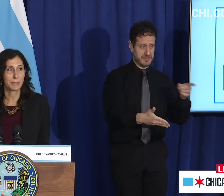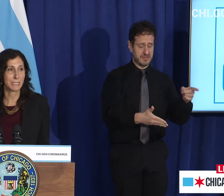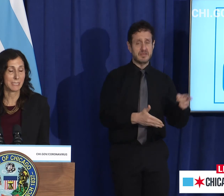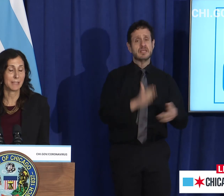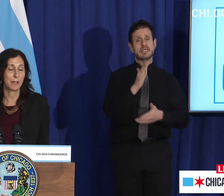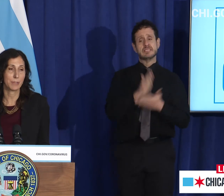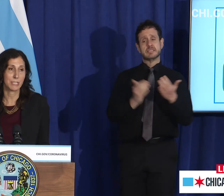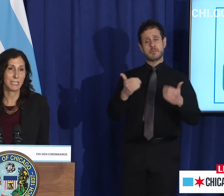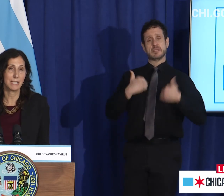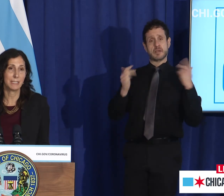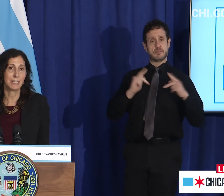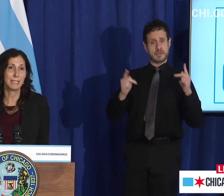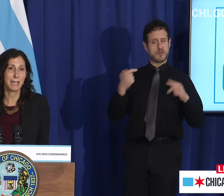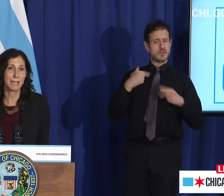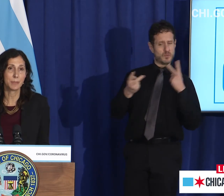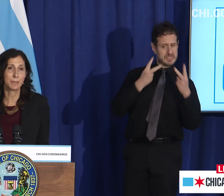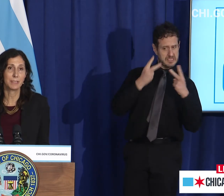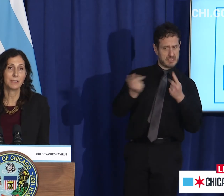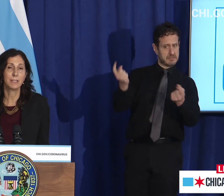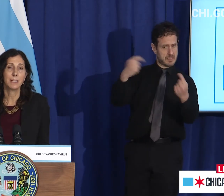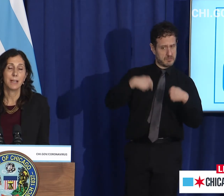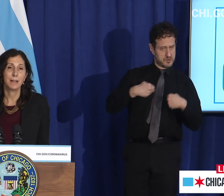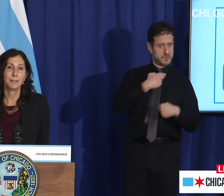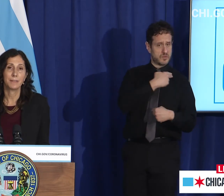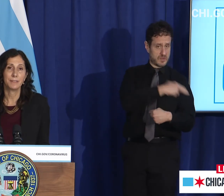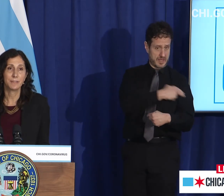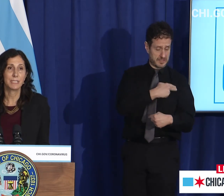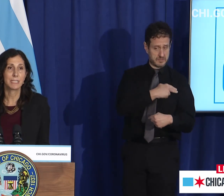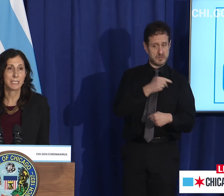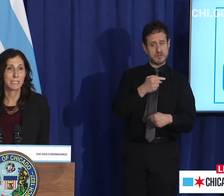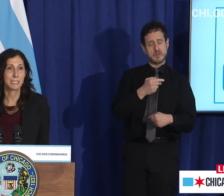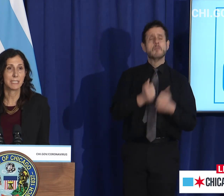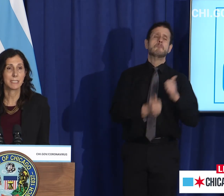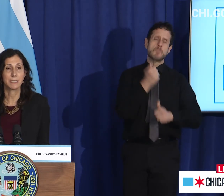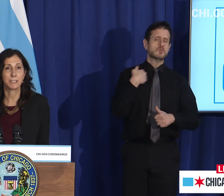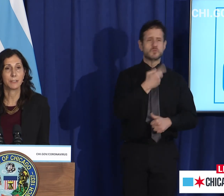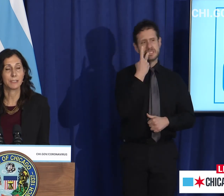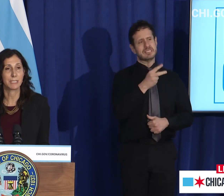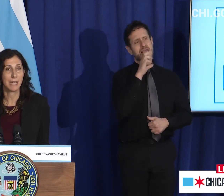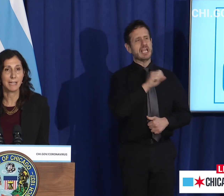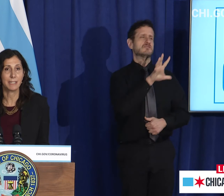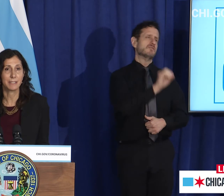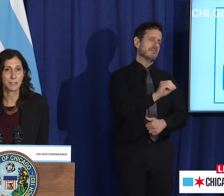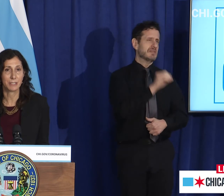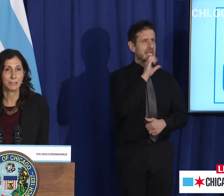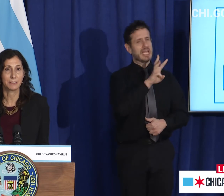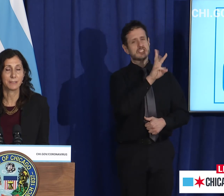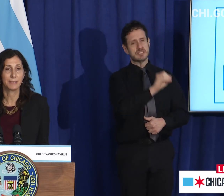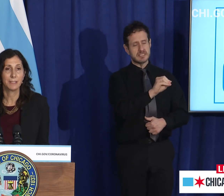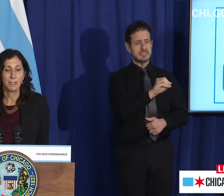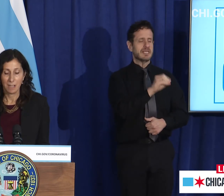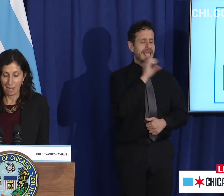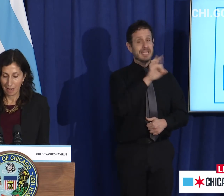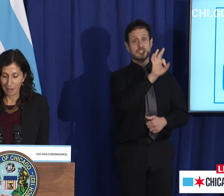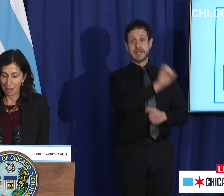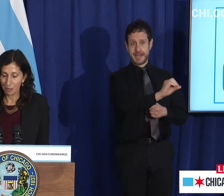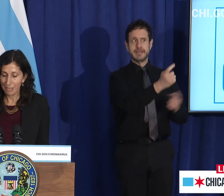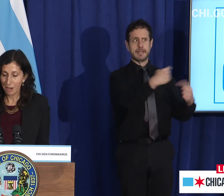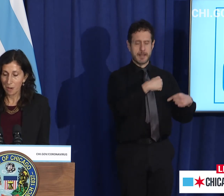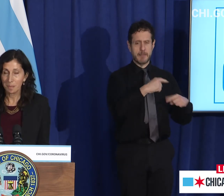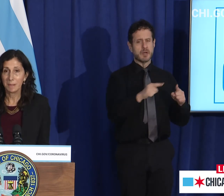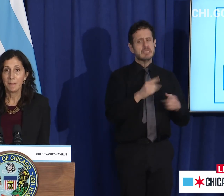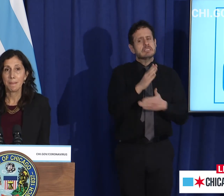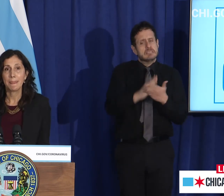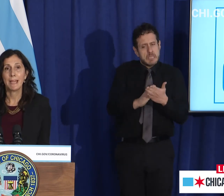people that we're seeing in the hospital are in their 50s, 60s, and as old as 90 years old.